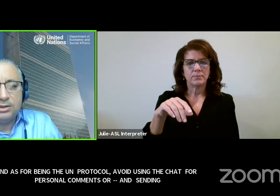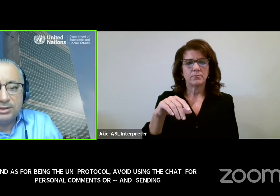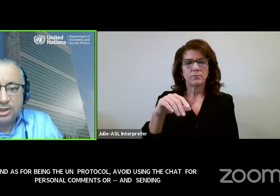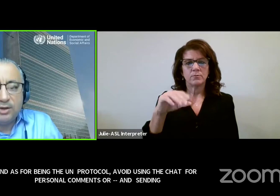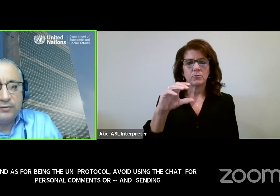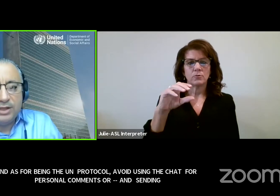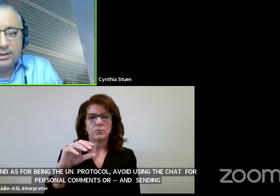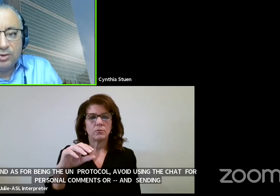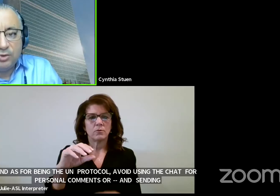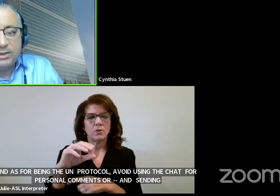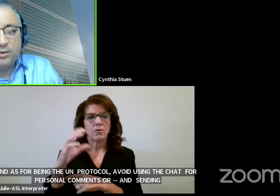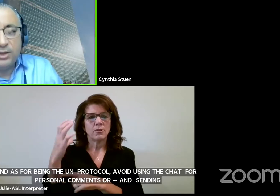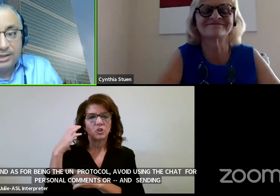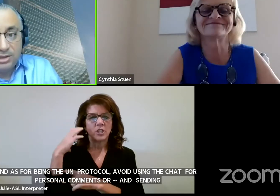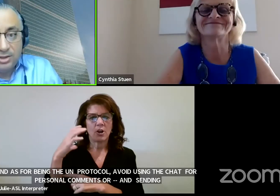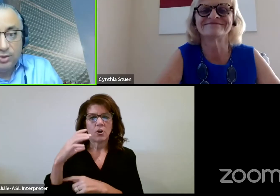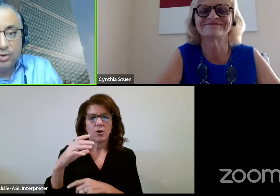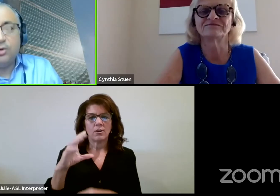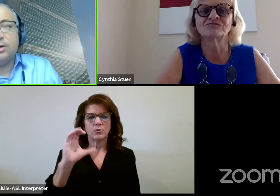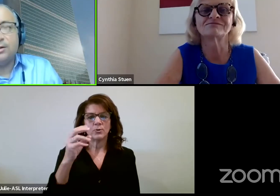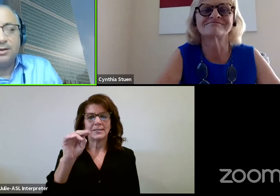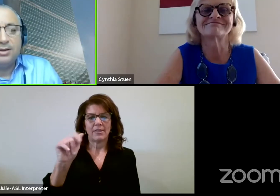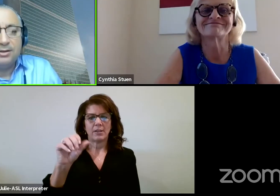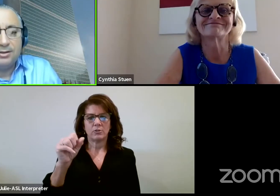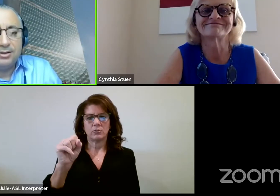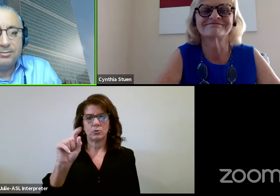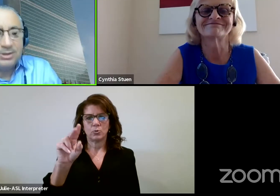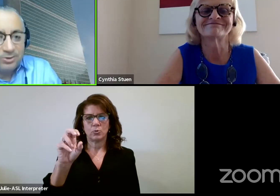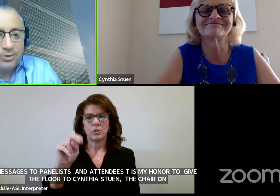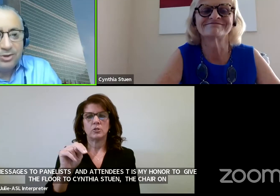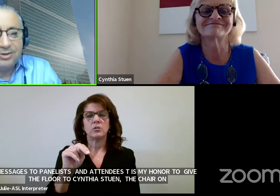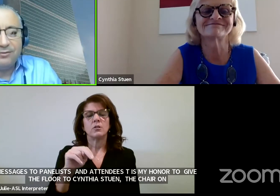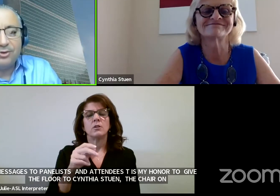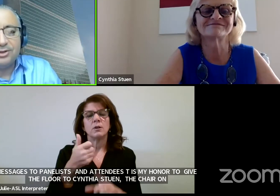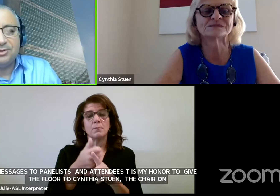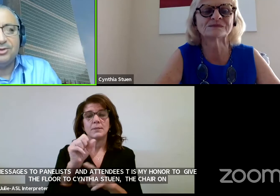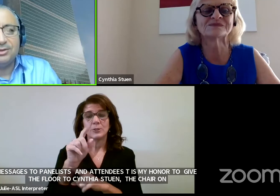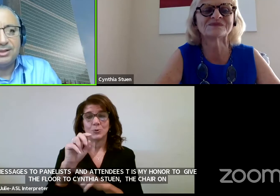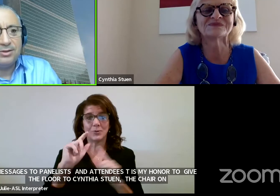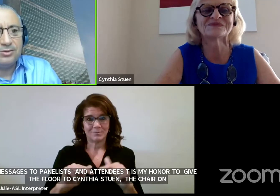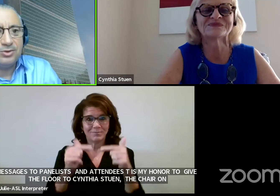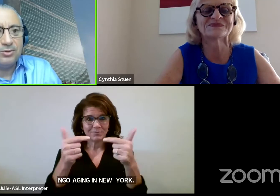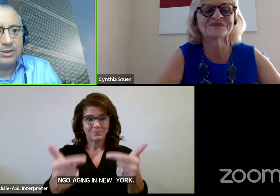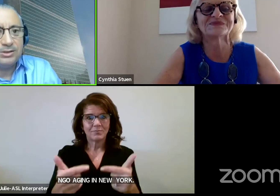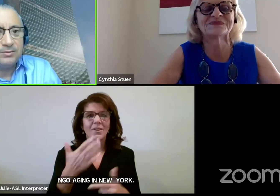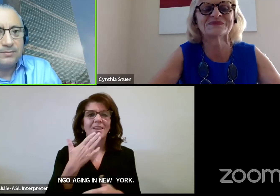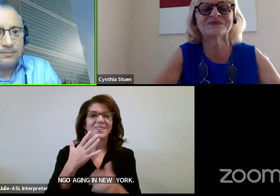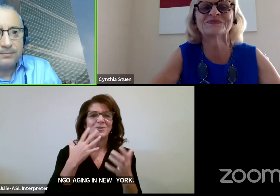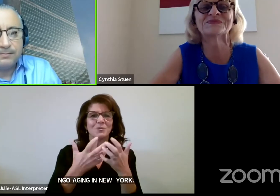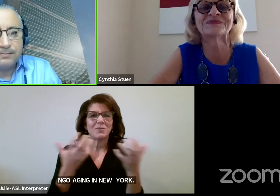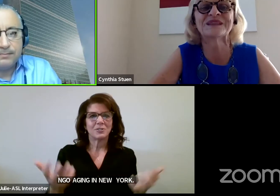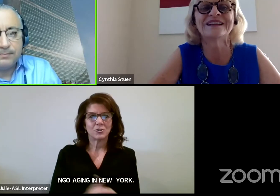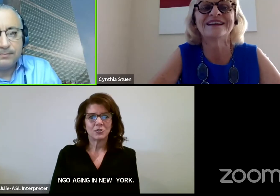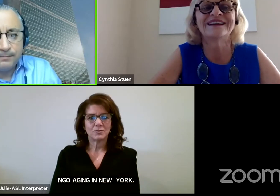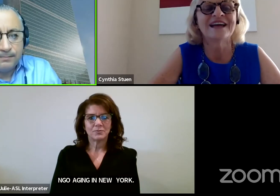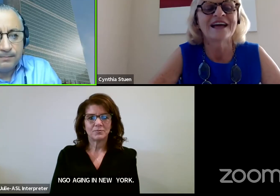the chair of the NGO Committee on Aging in New York. Ms. Stewart, the floor is yours. Thank you so much.